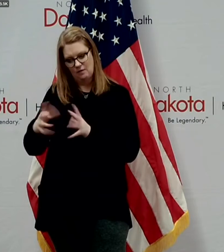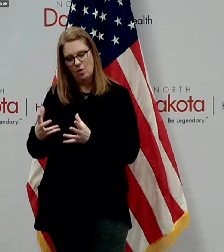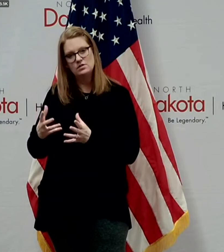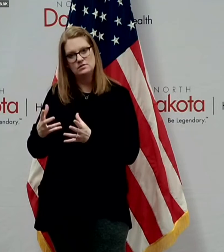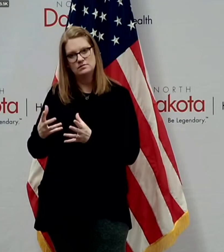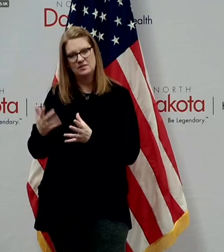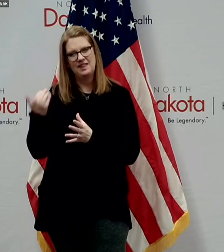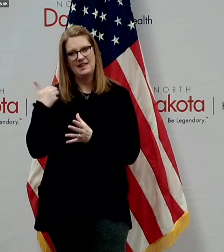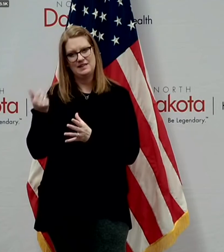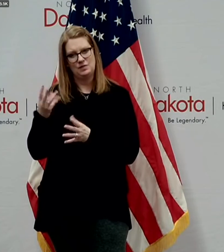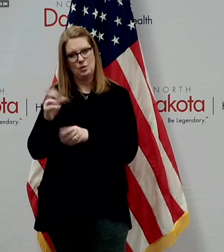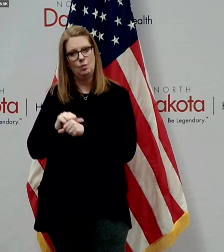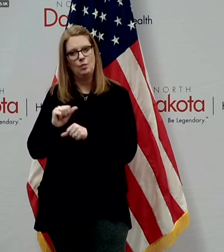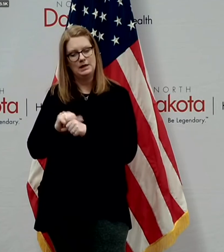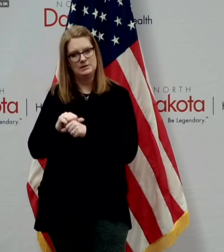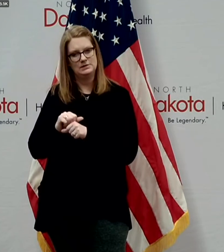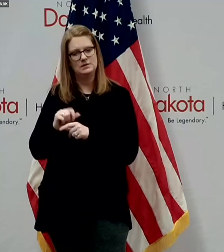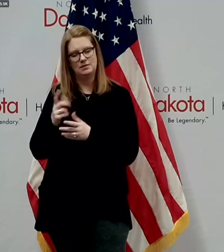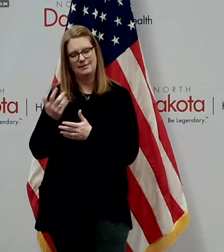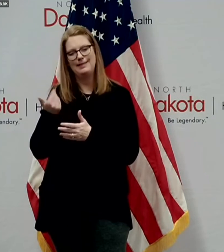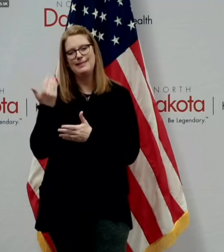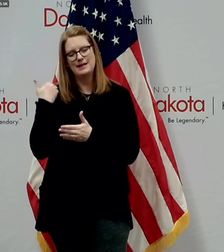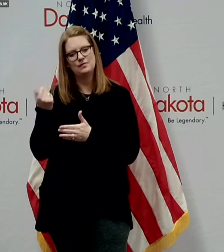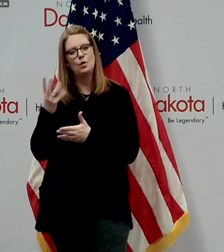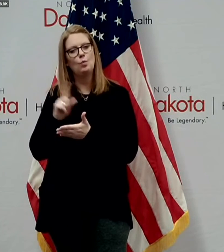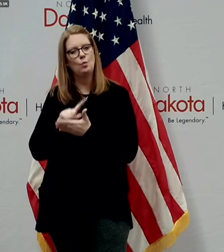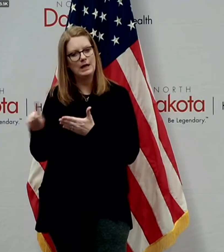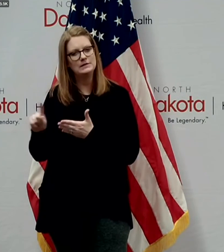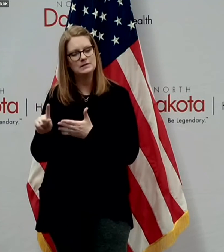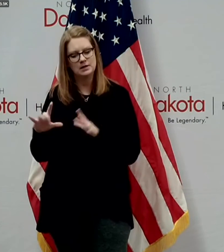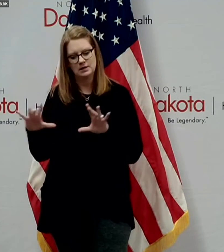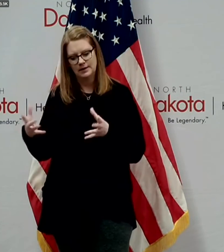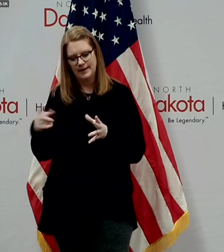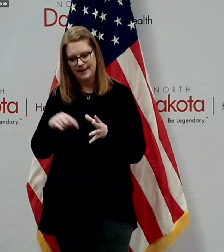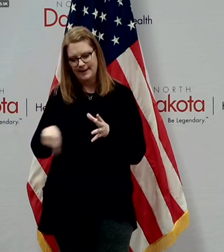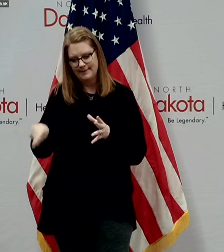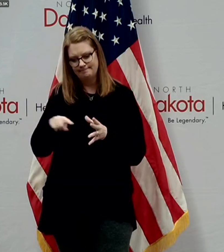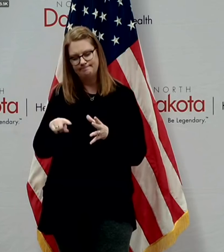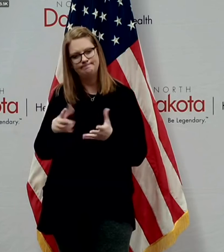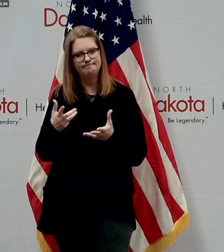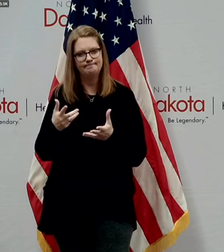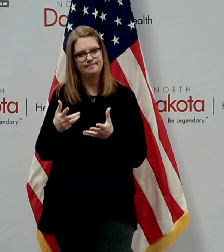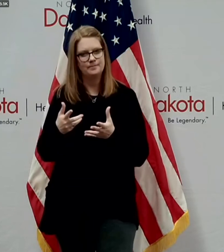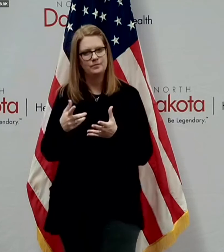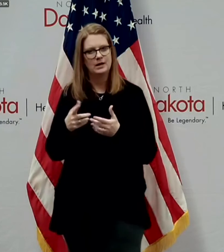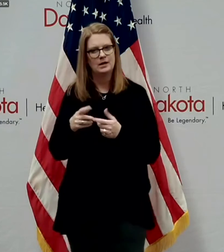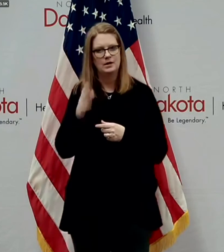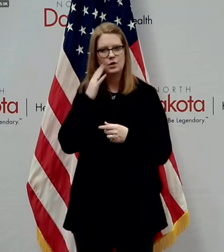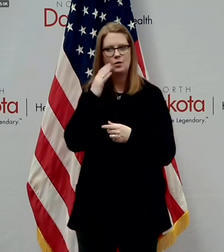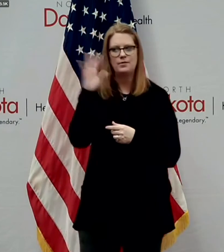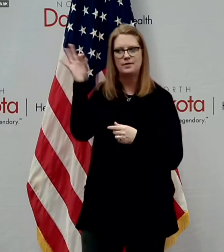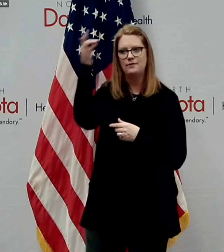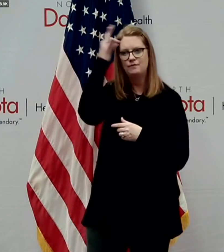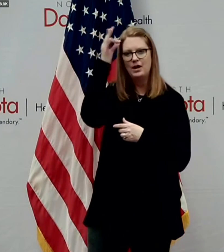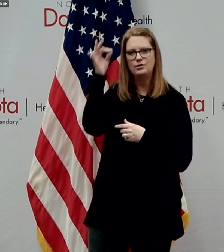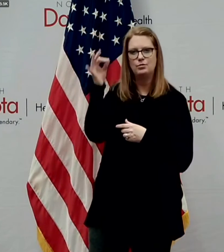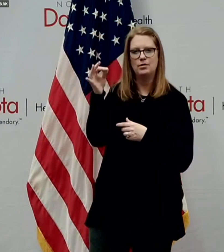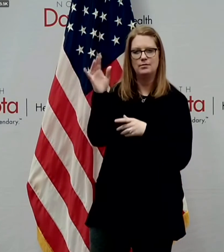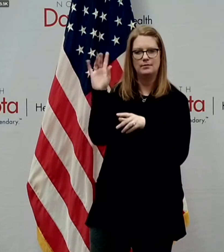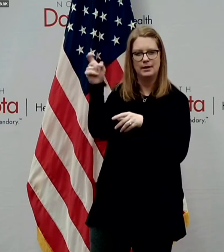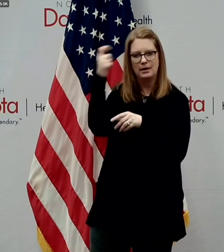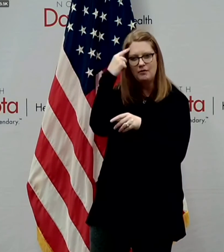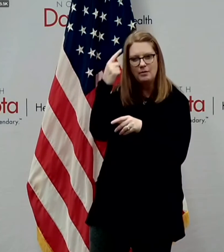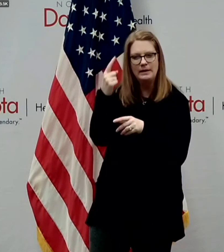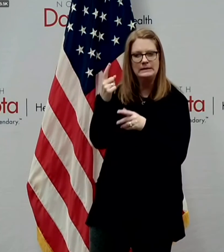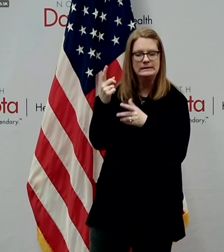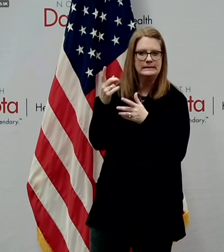for the last couple of weeks, is we're trying to see, is there a place where we might fill in the gaps that the federal government hasn't. That's the work that